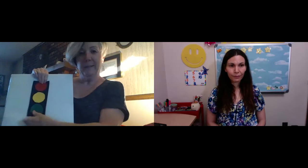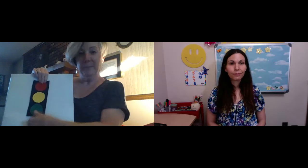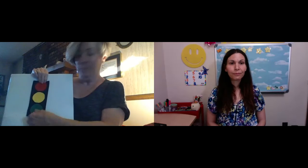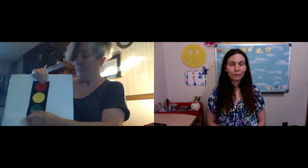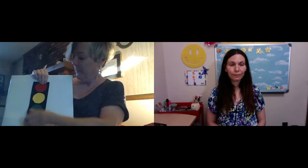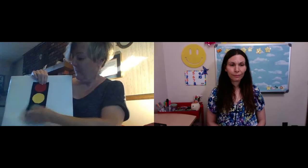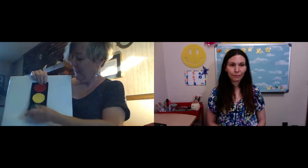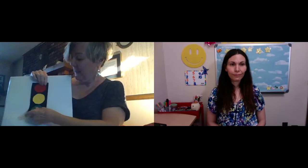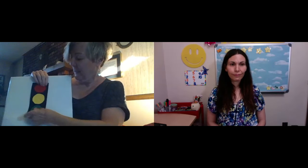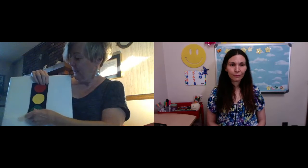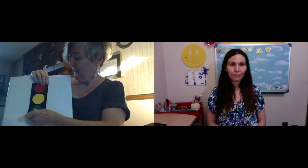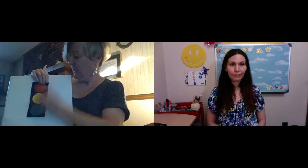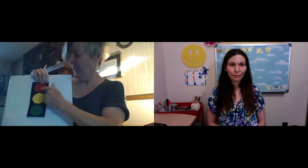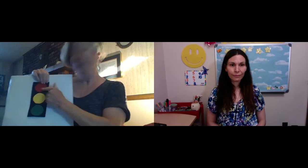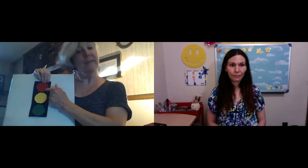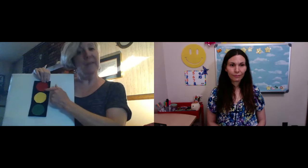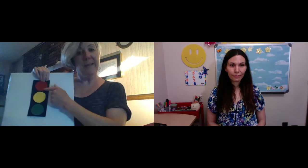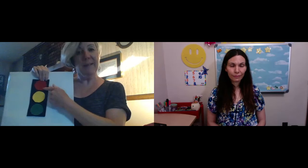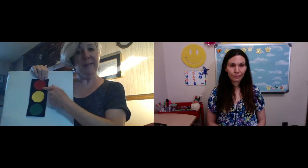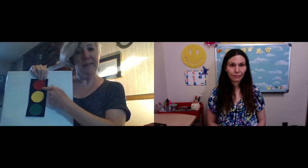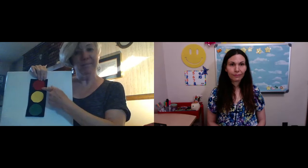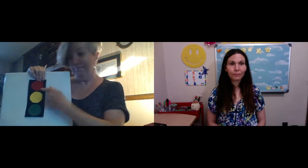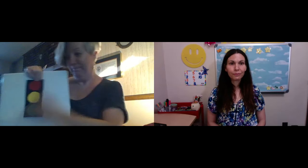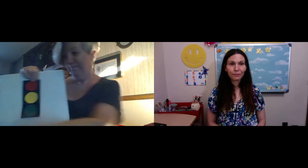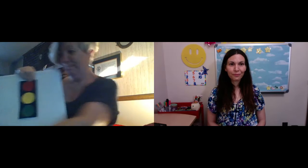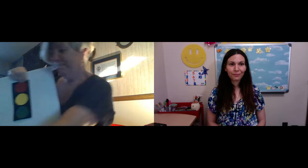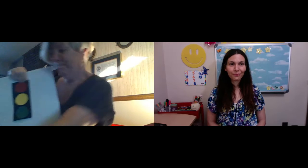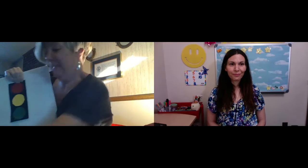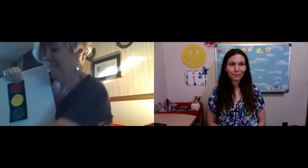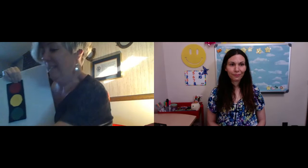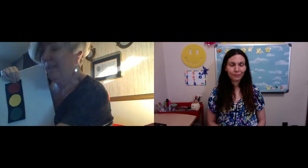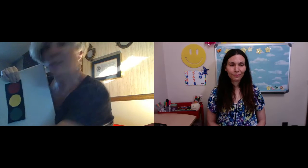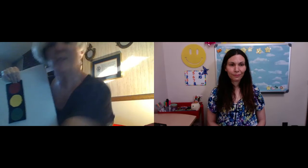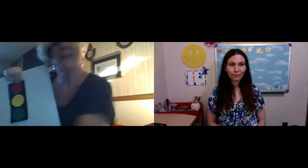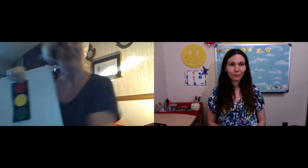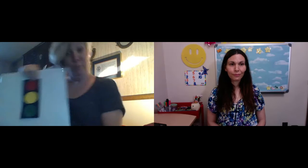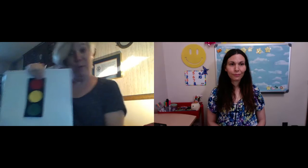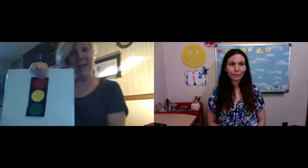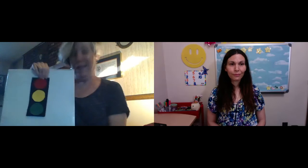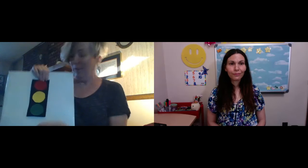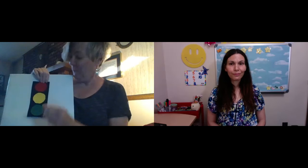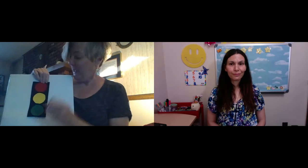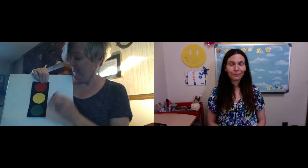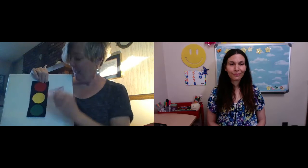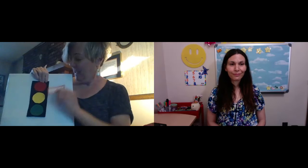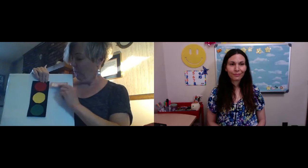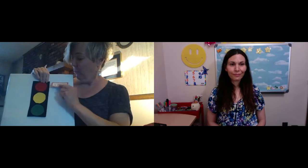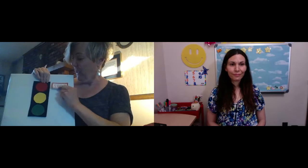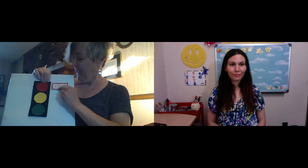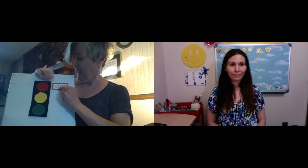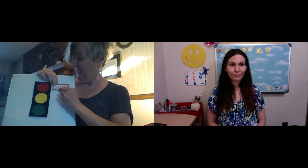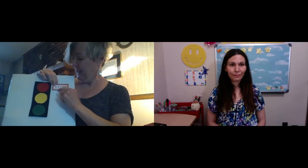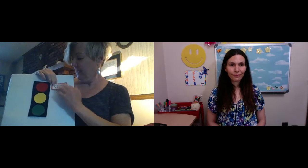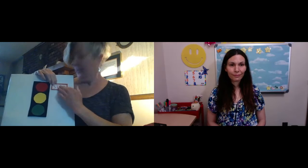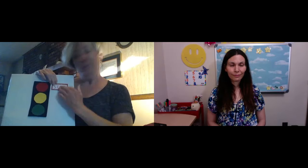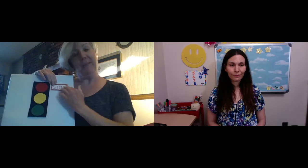light. What color is this? It is red, you're right. And